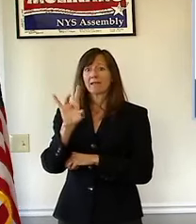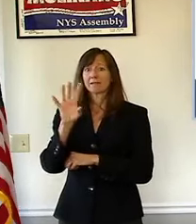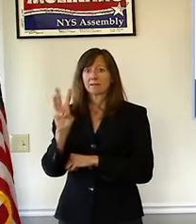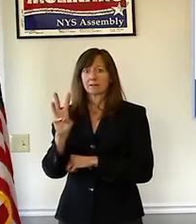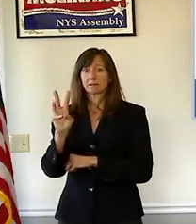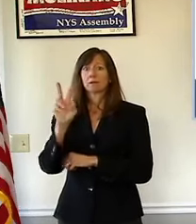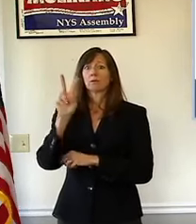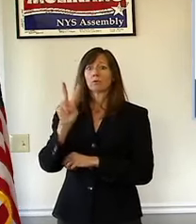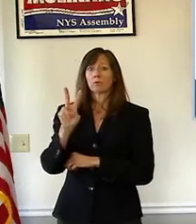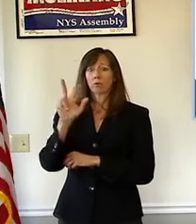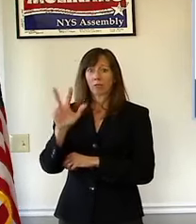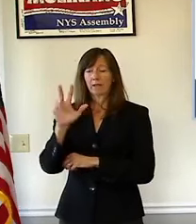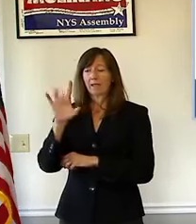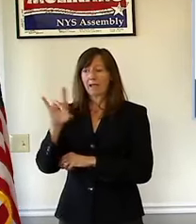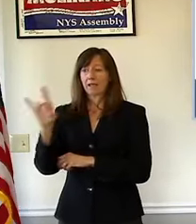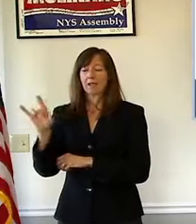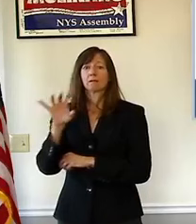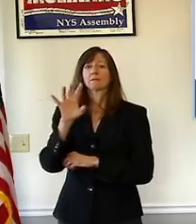845-486-2388.